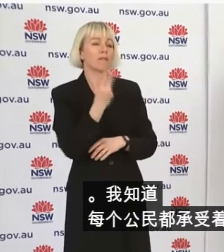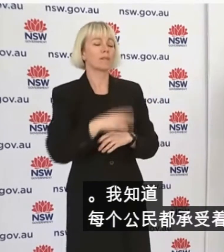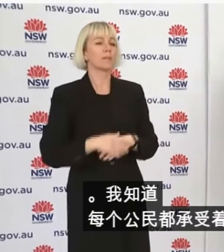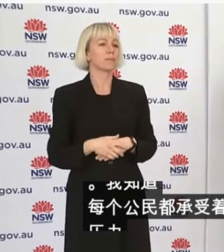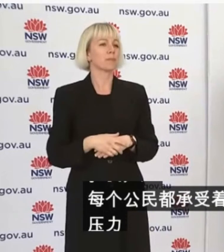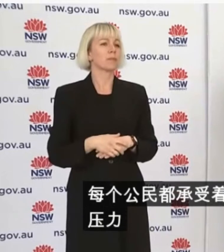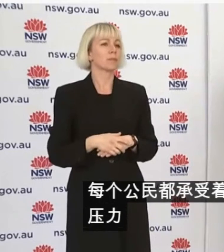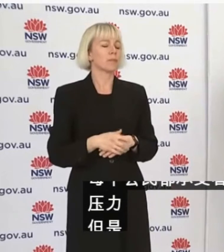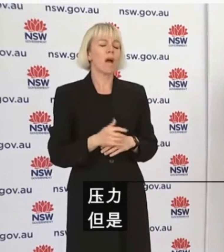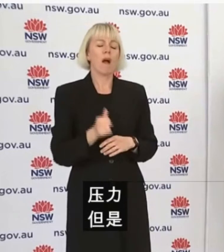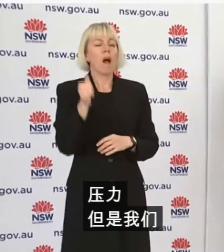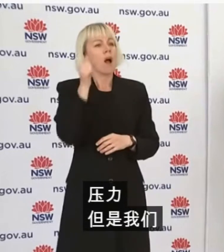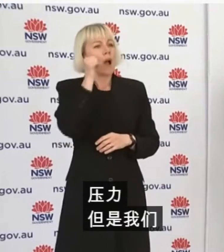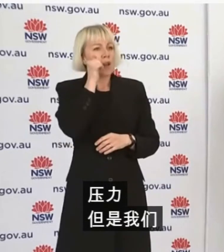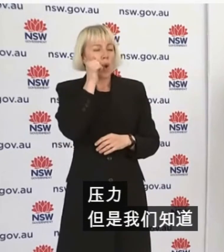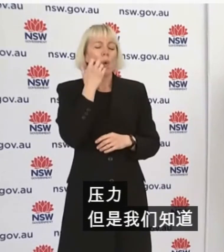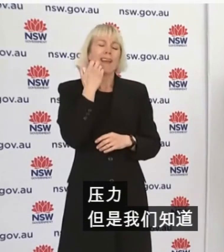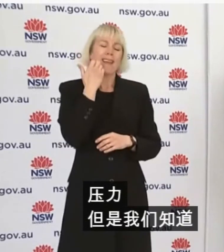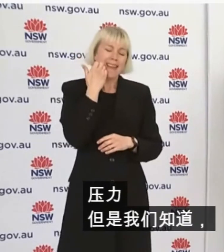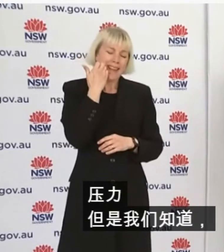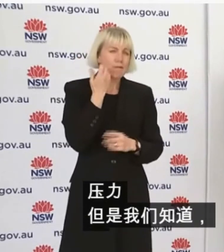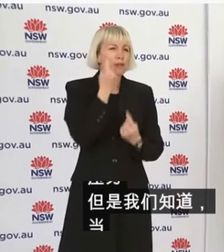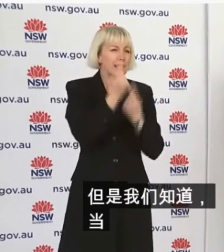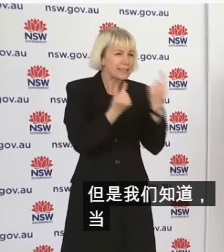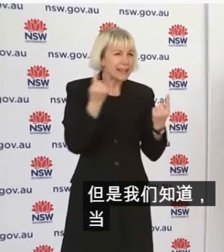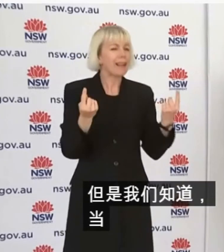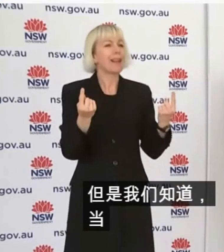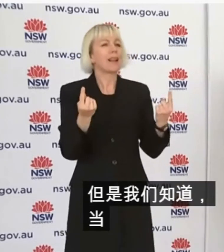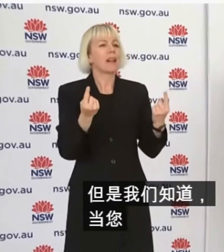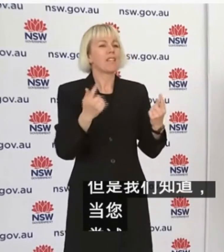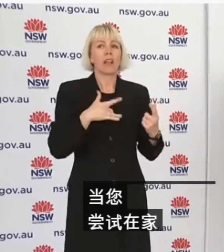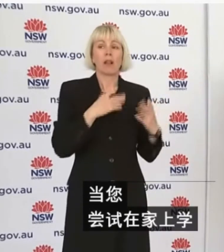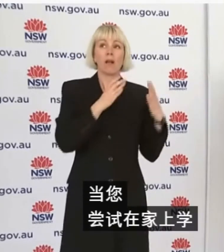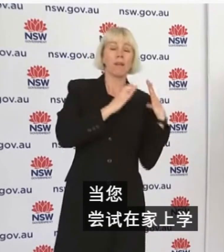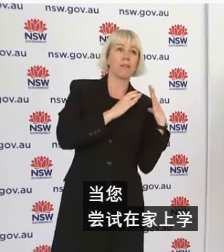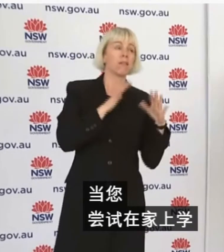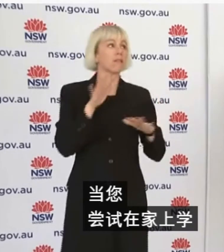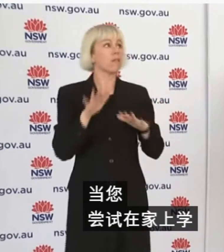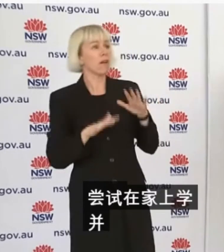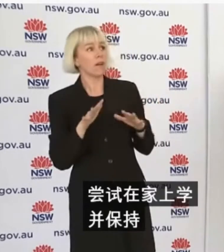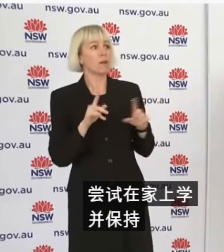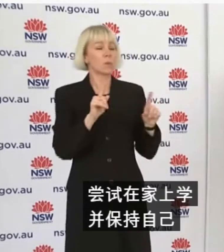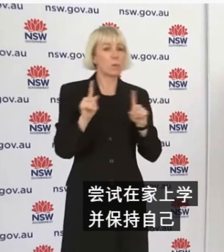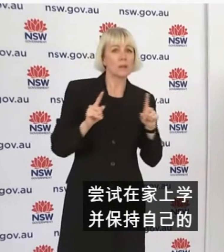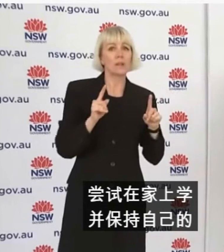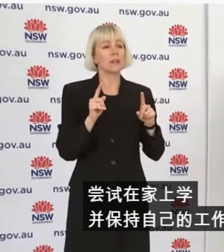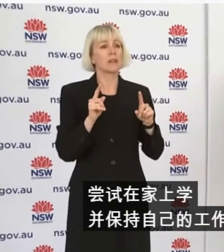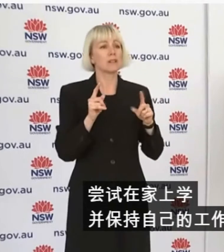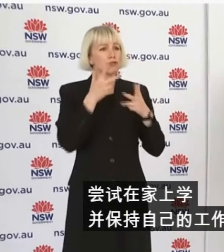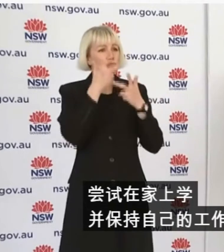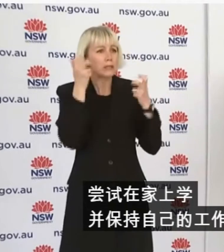enormous stress and pressure, every single citizen, but we know those pressures are exacerbated when you're trying to homeschool and keep your own